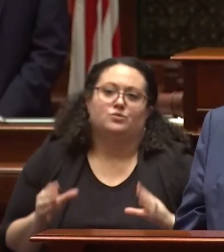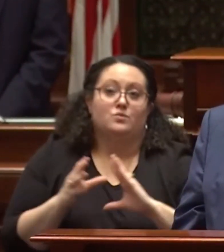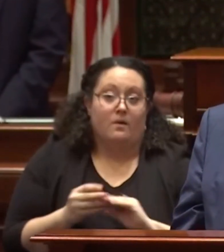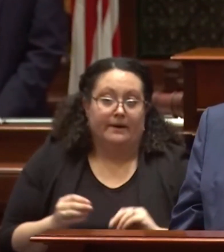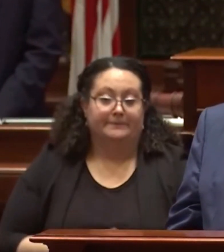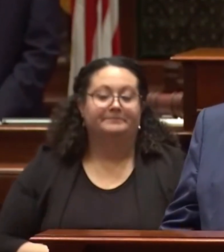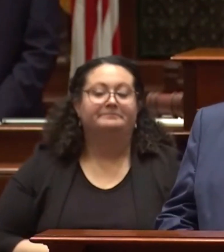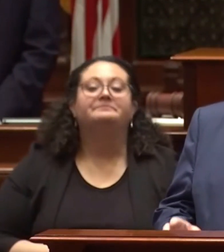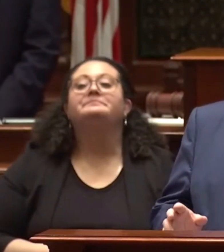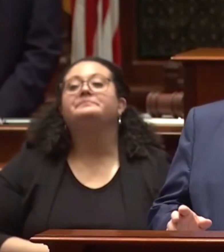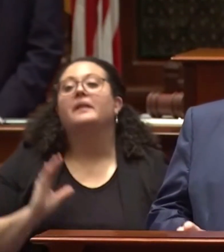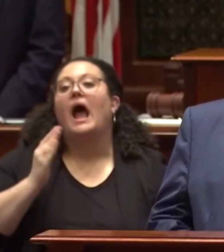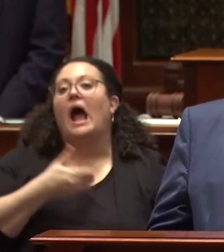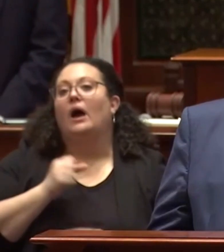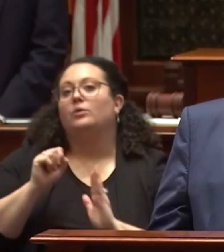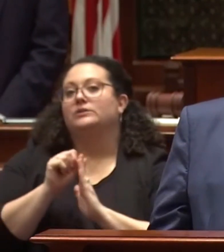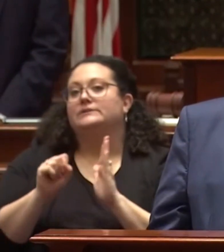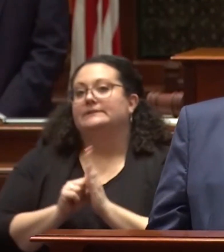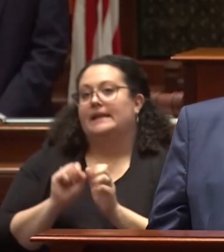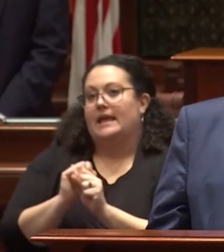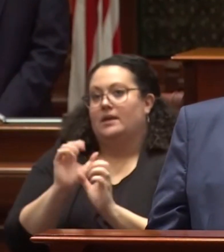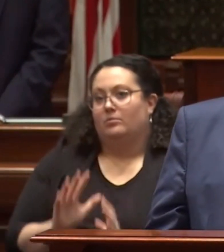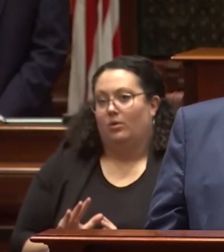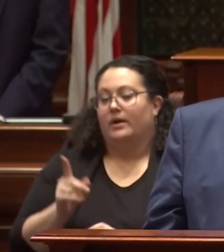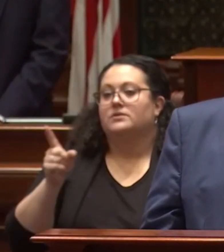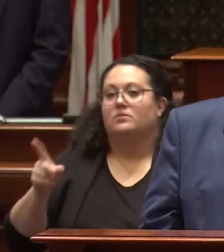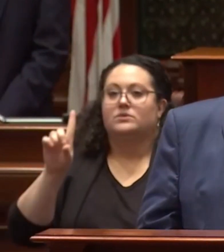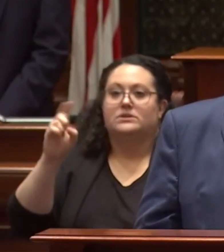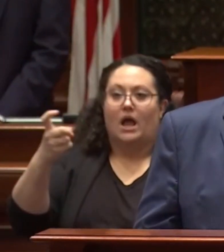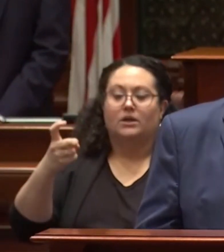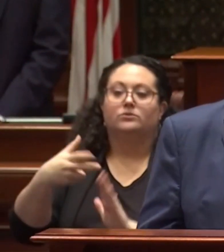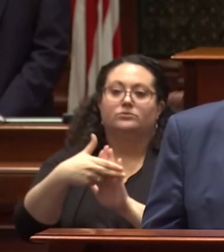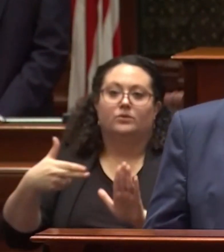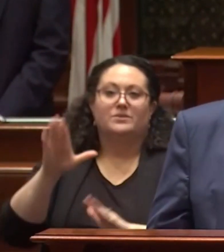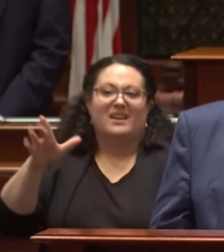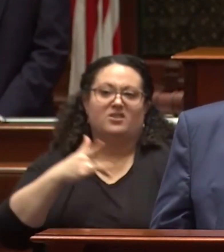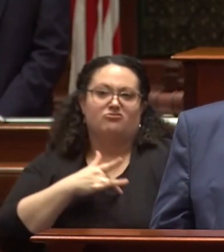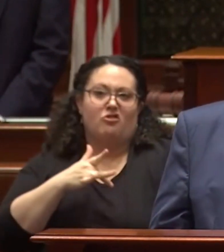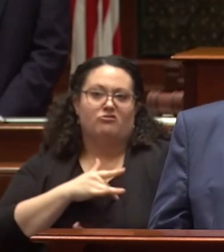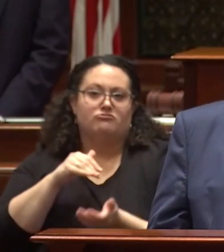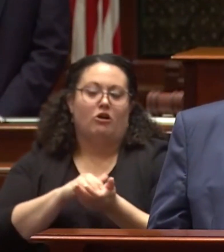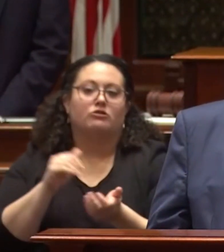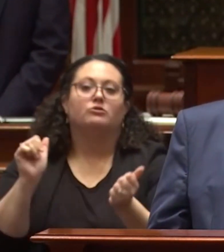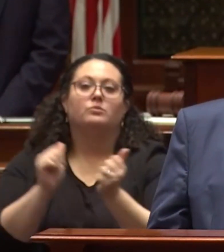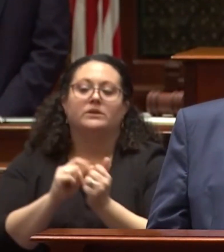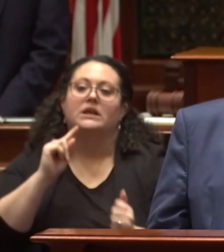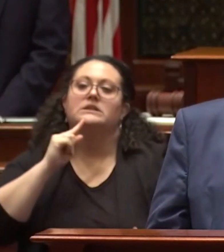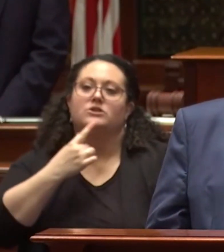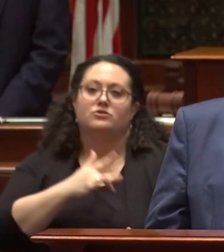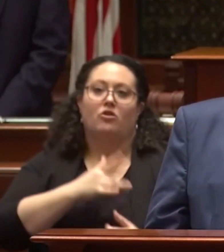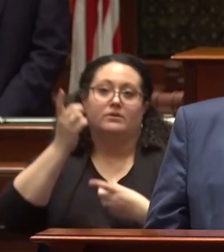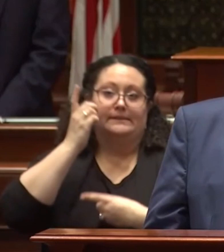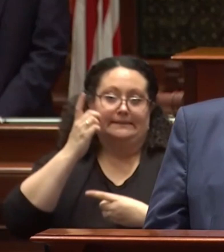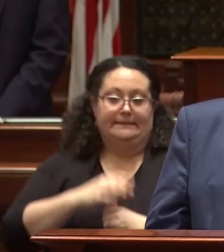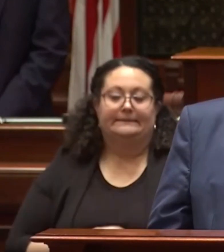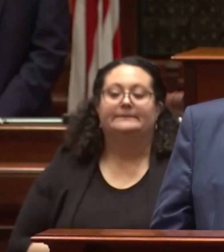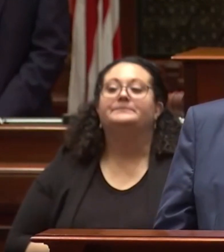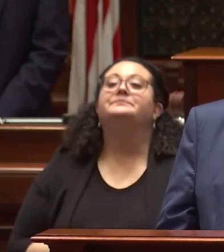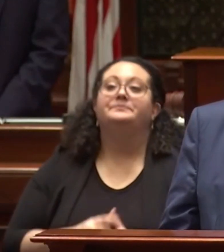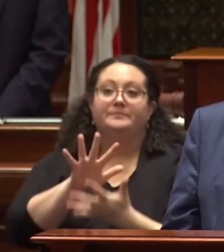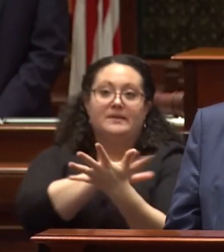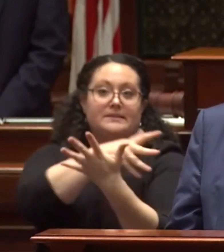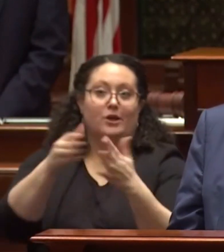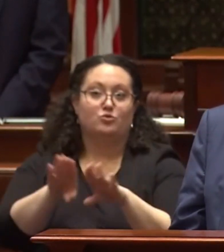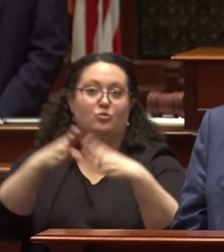story. One of our state employees was diagnosed by his cardiologist with serious heart disease and